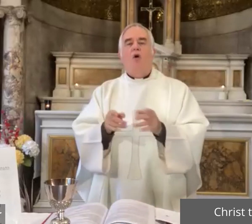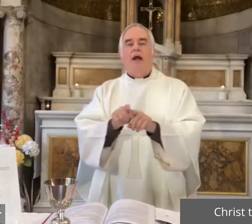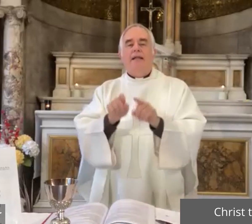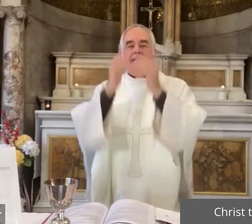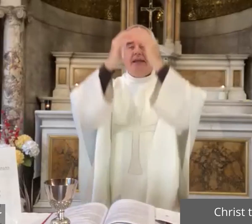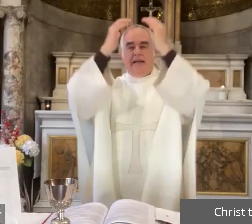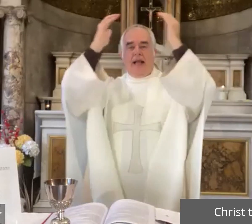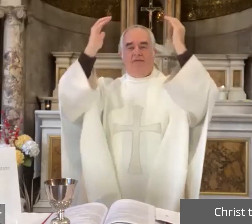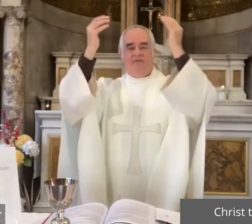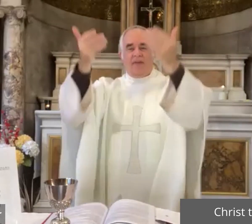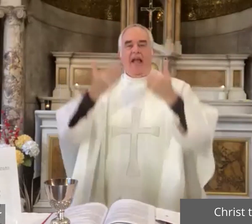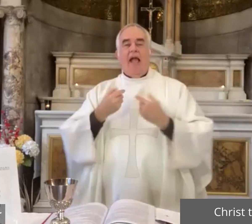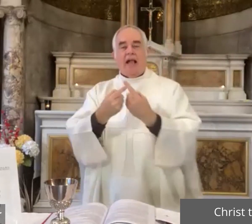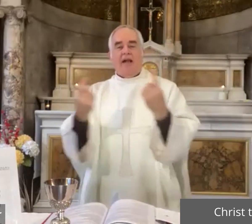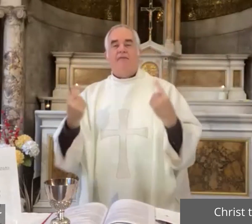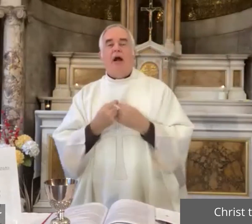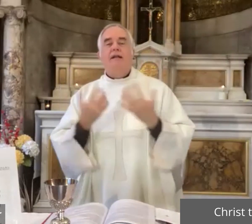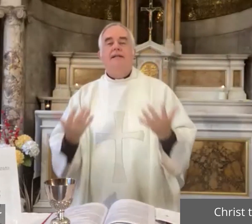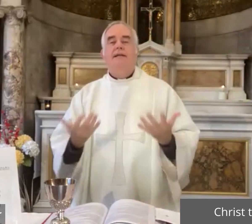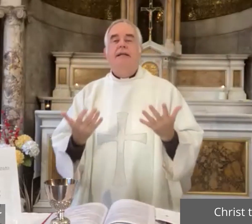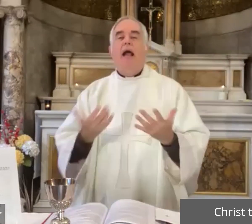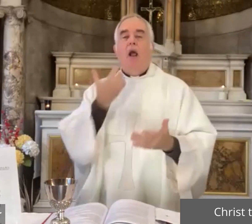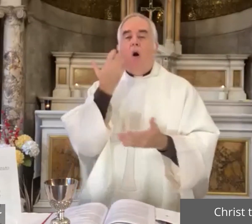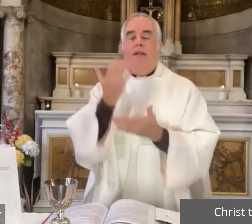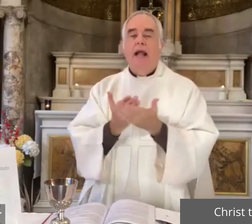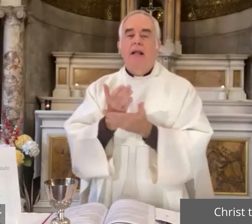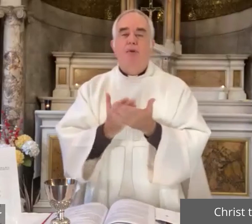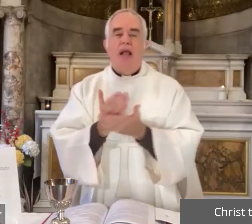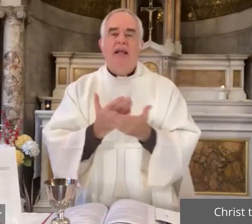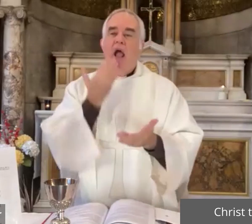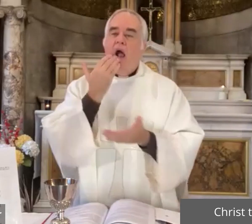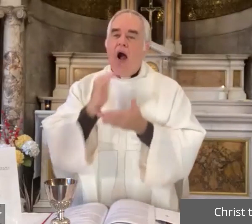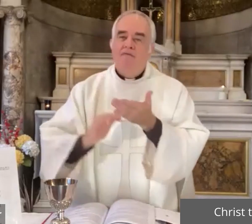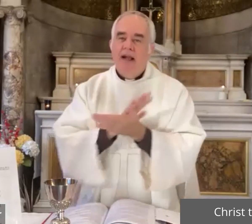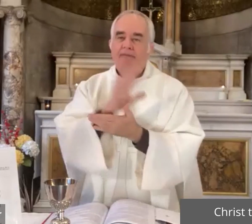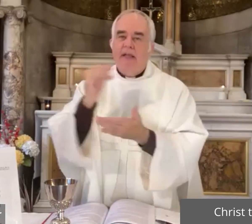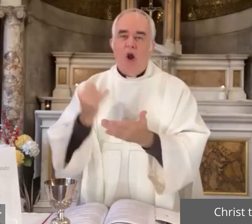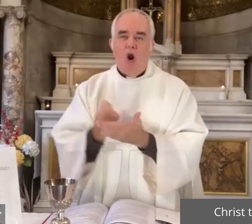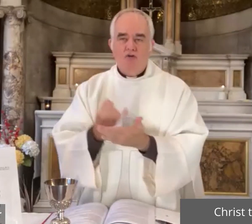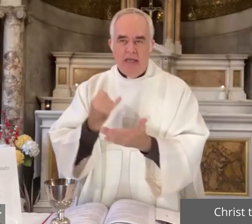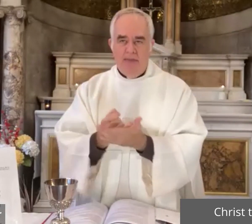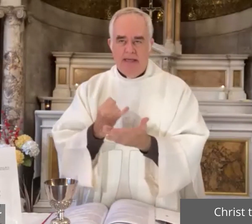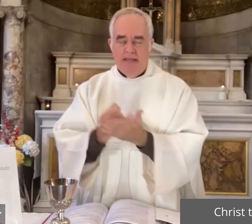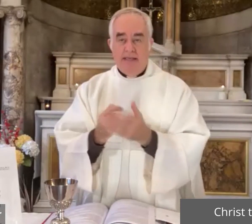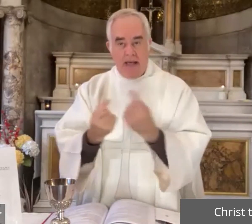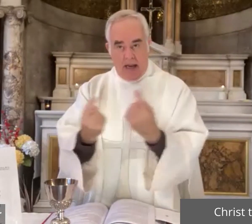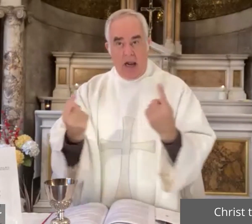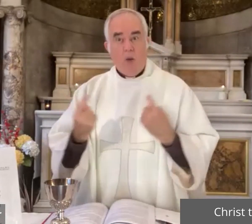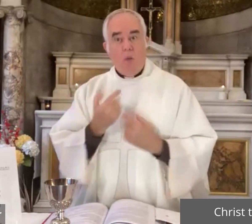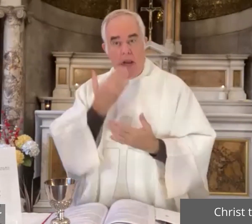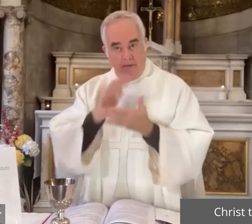on earth as it is in heaven. Give us this day our daily bread, and forgive us our